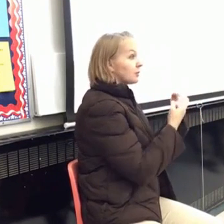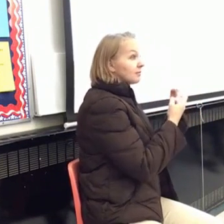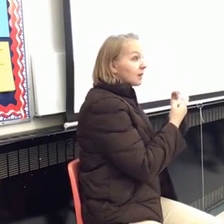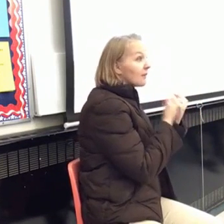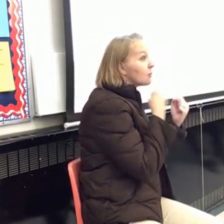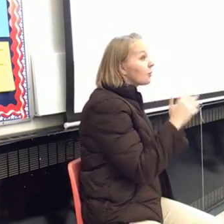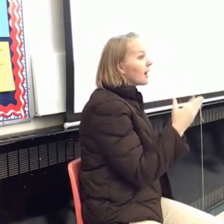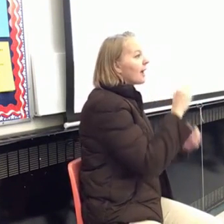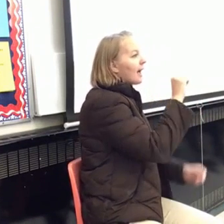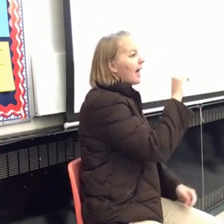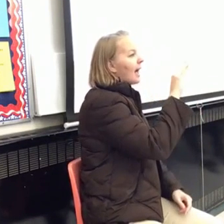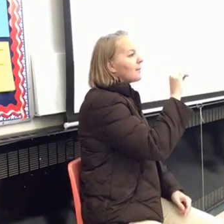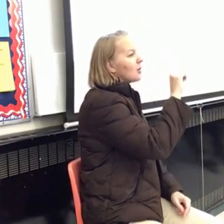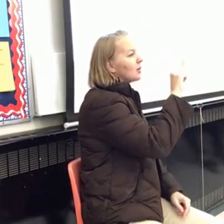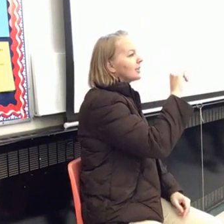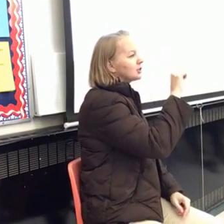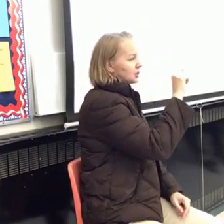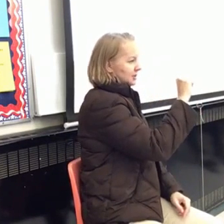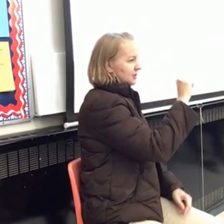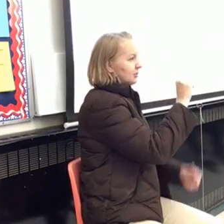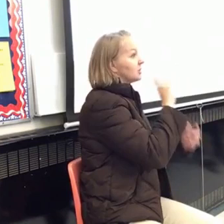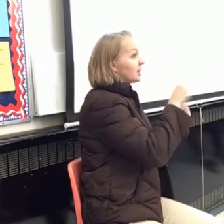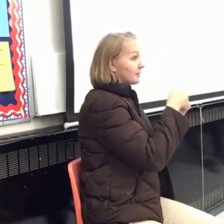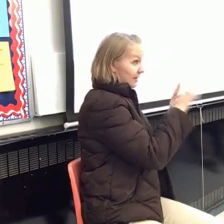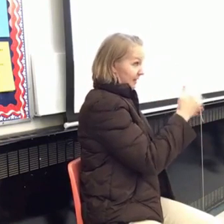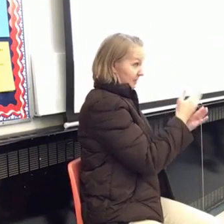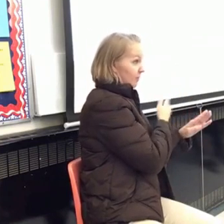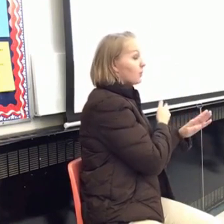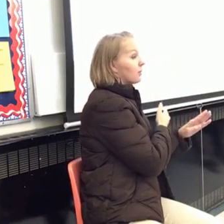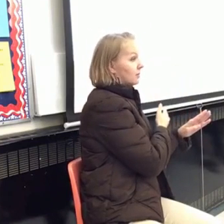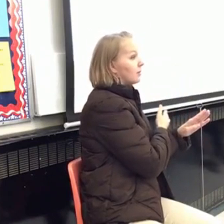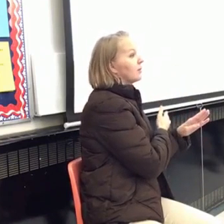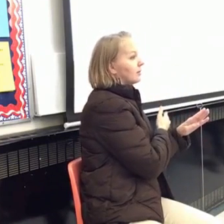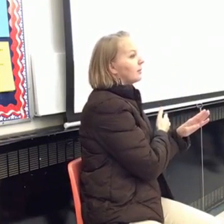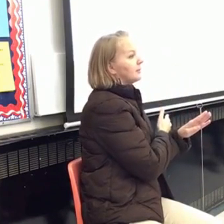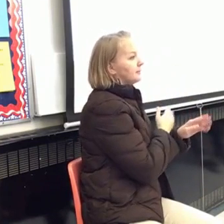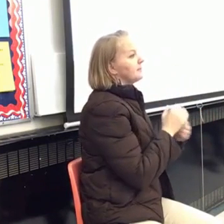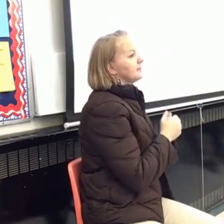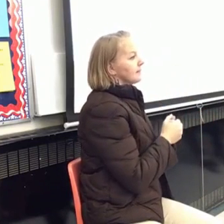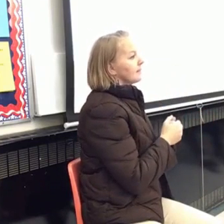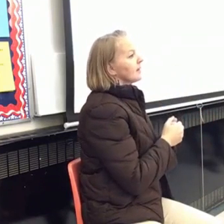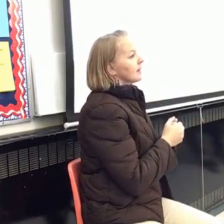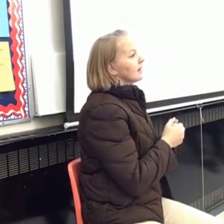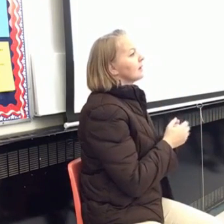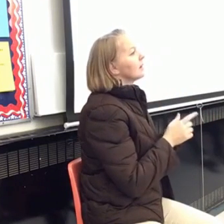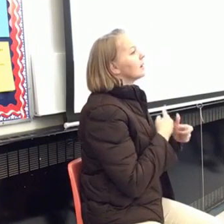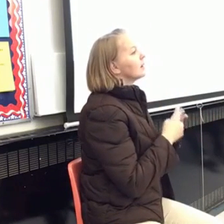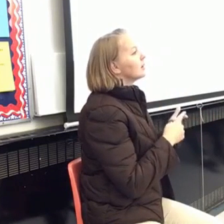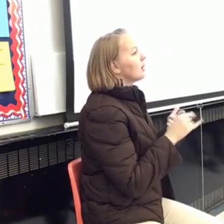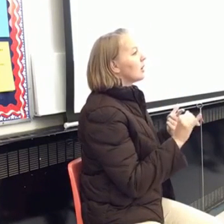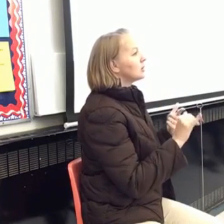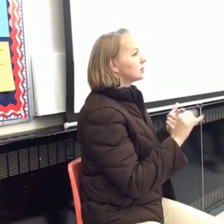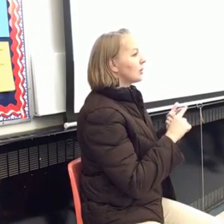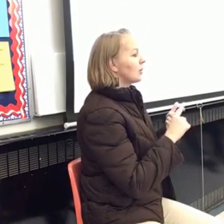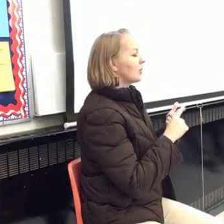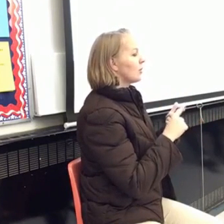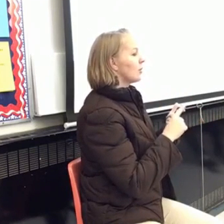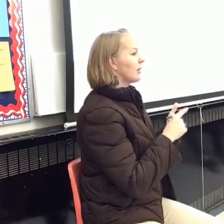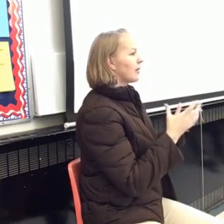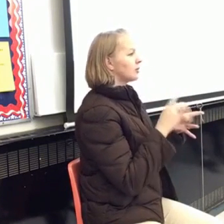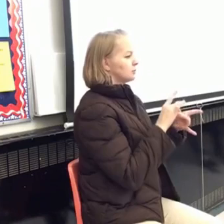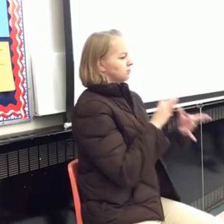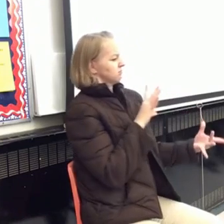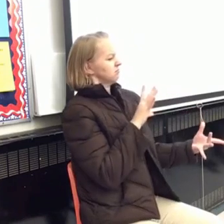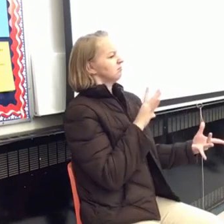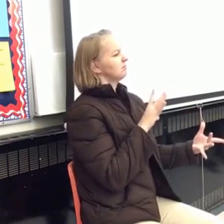for abolition, right? We've talked about that before with some of the abolitionists that we did in the Reformers. They're going to want to break away, for